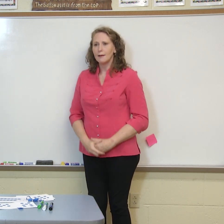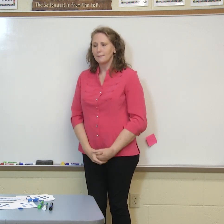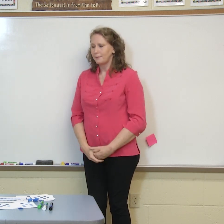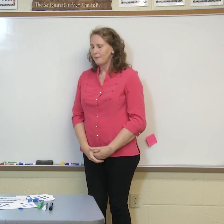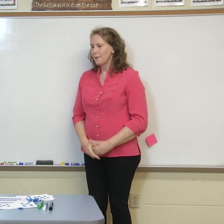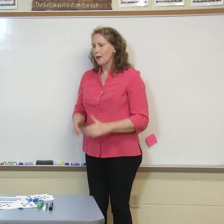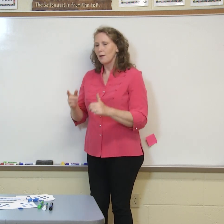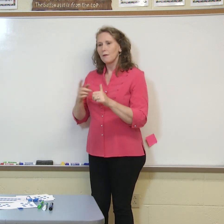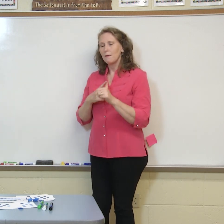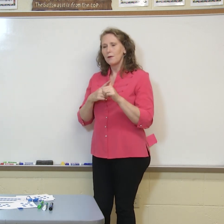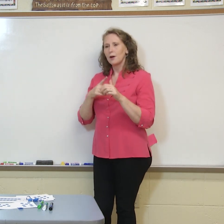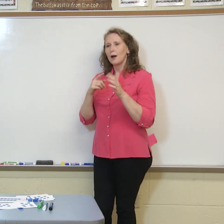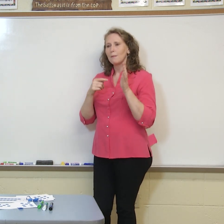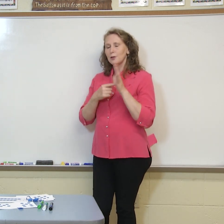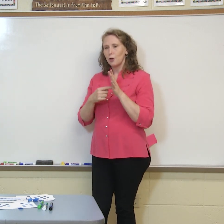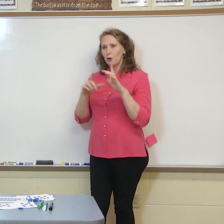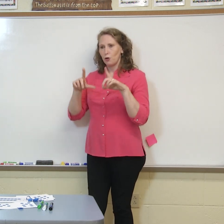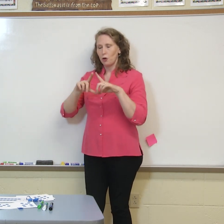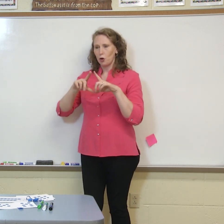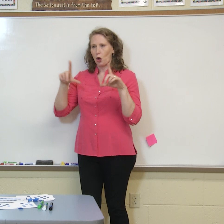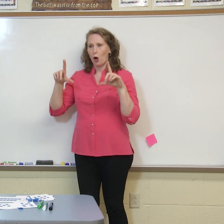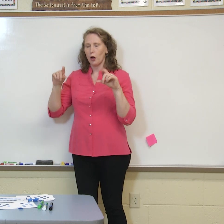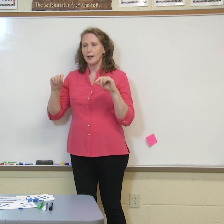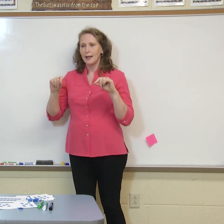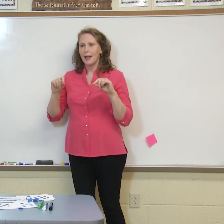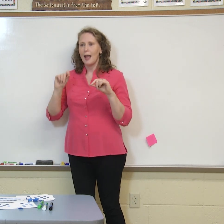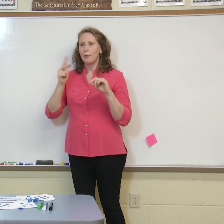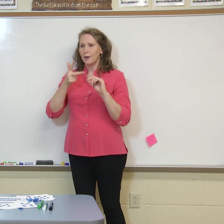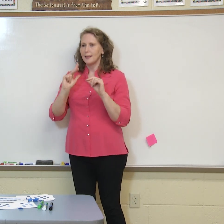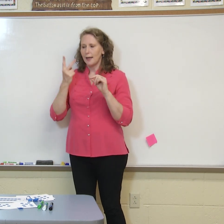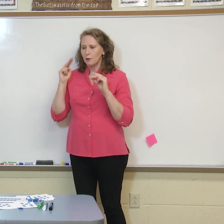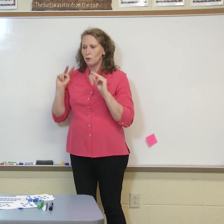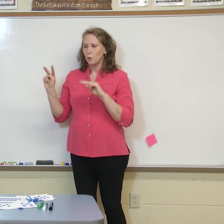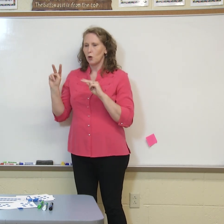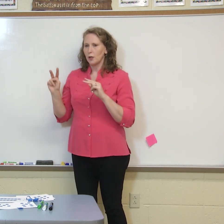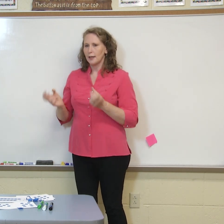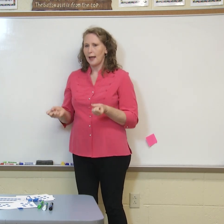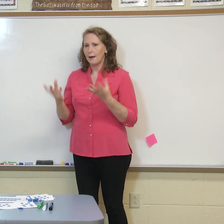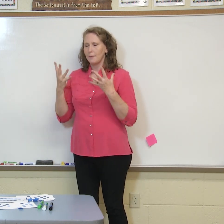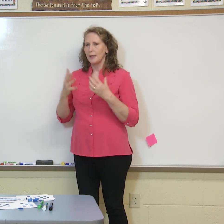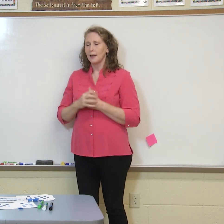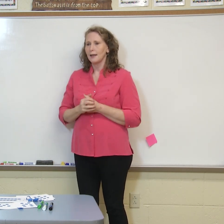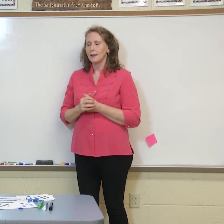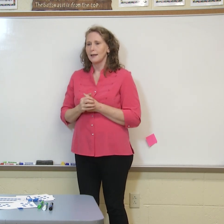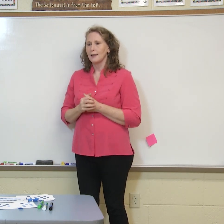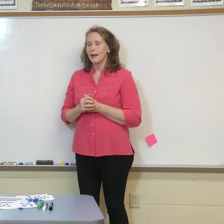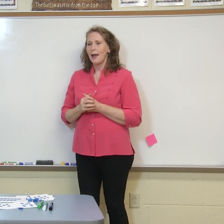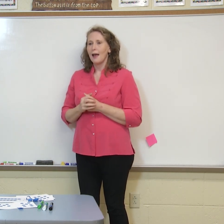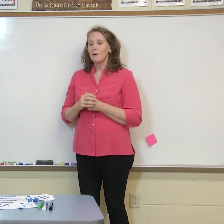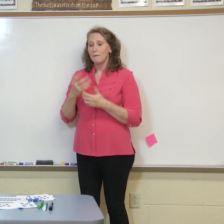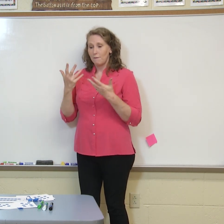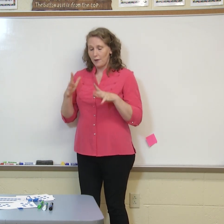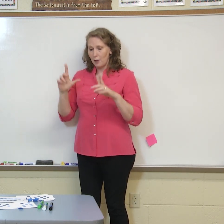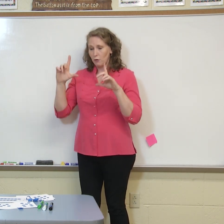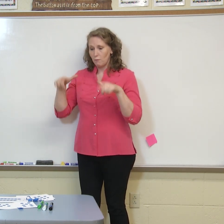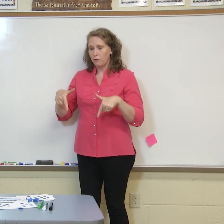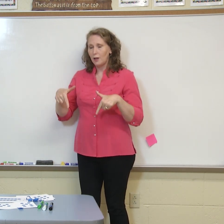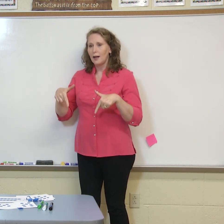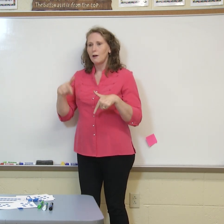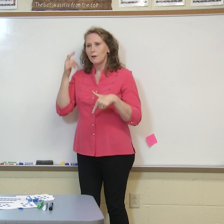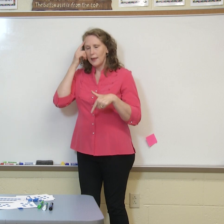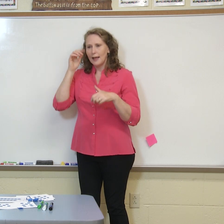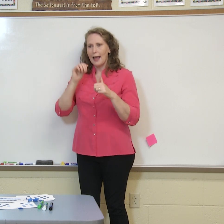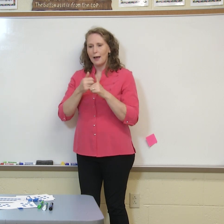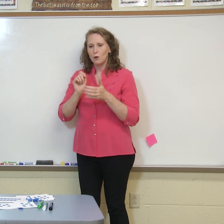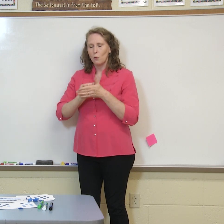So first I'm going to show you the dot card and give you your 3-second look. After I've shown you the dot card, then we'll think about how